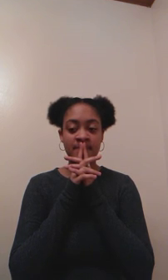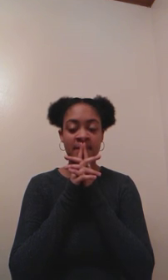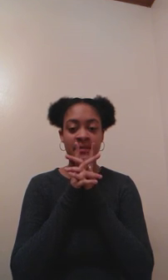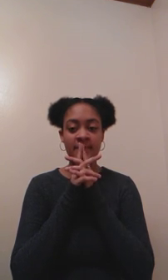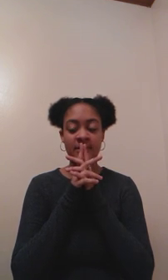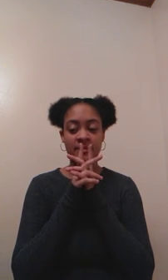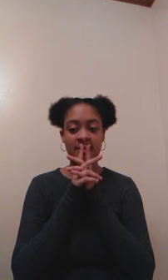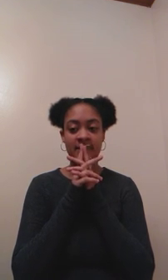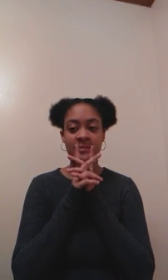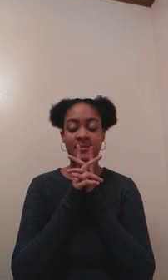What else was I gonna do?